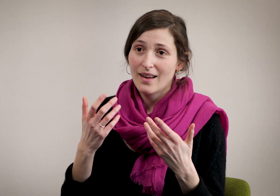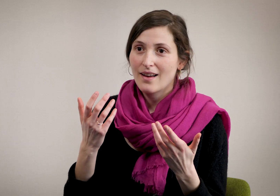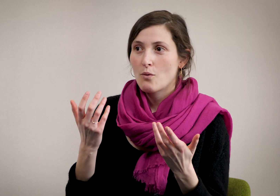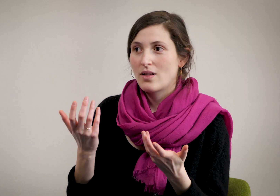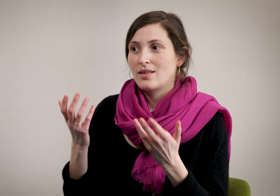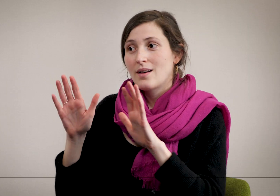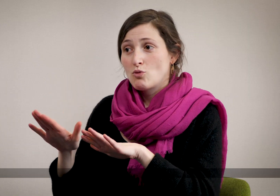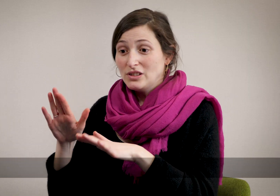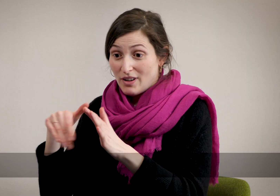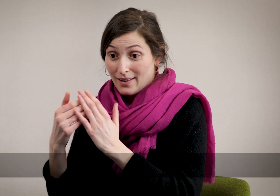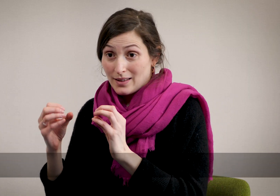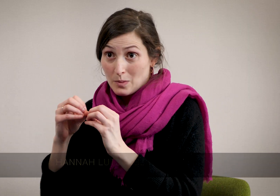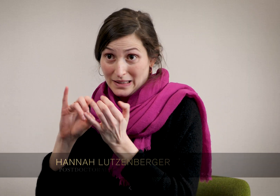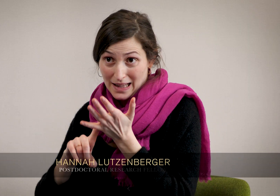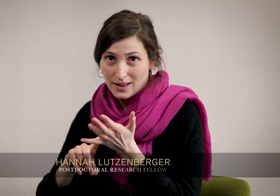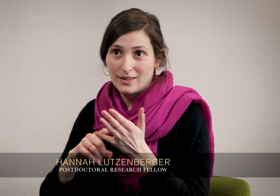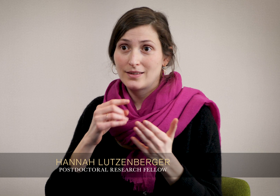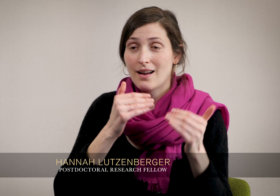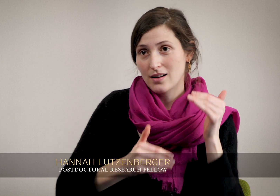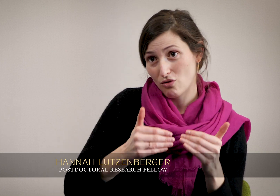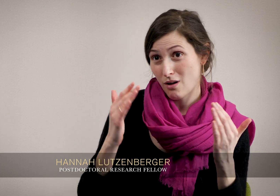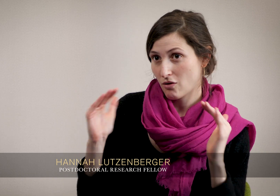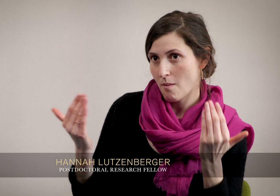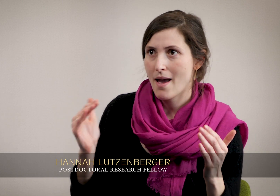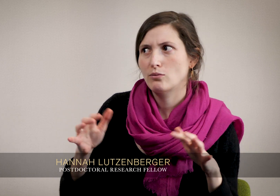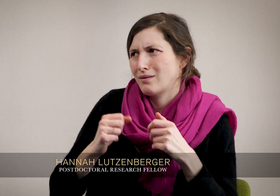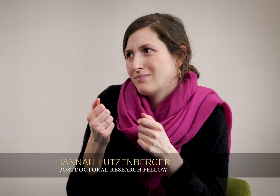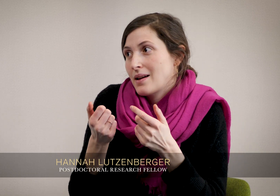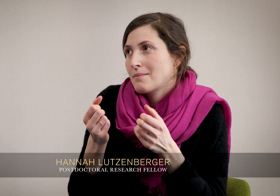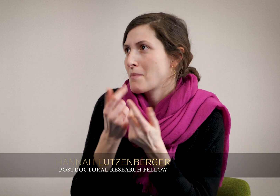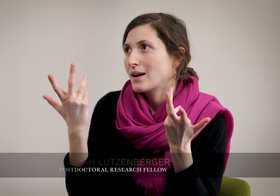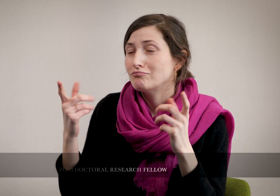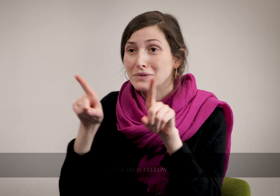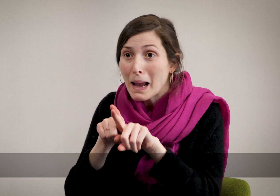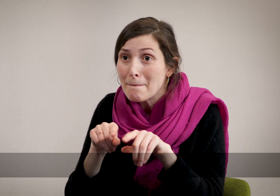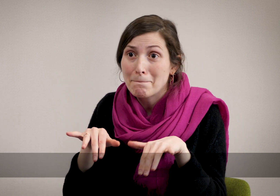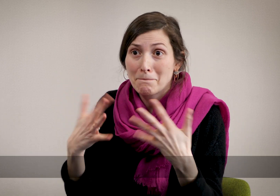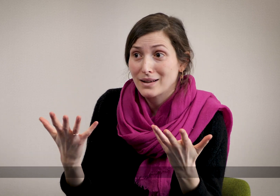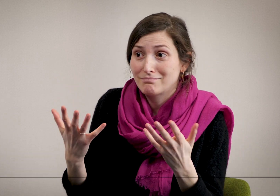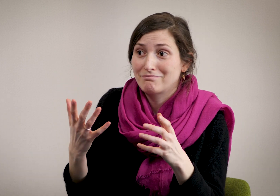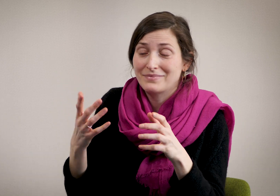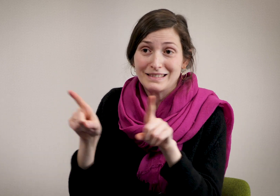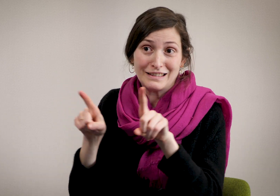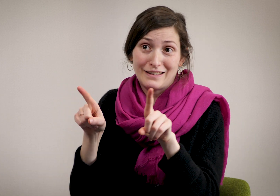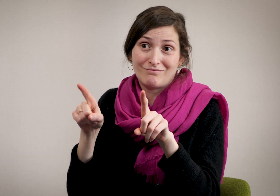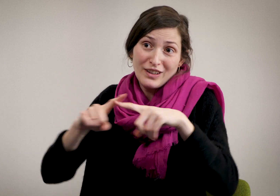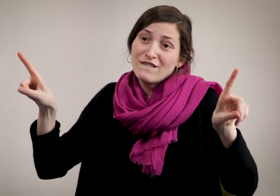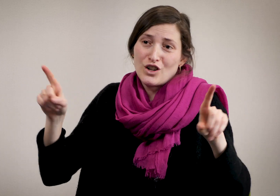In comparing BSL and Katakolok, there's lots of similarities, but there's also lots of differences as one would expect when comparing